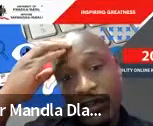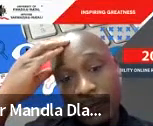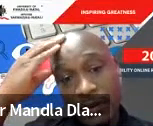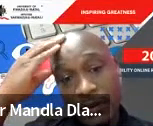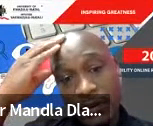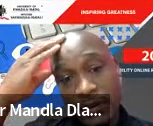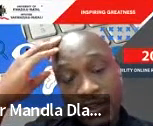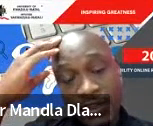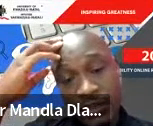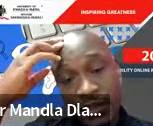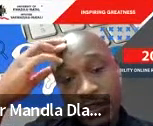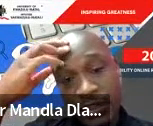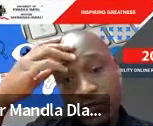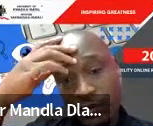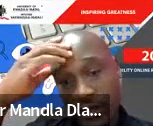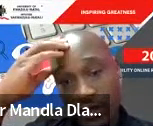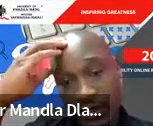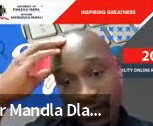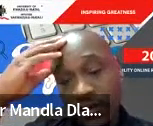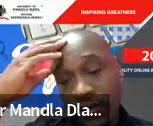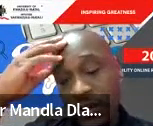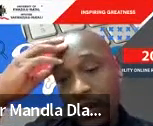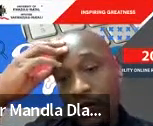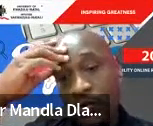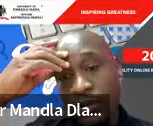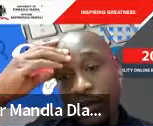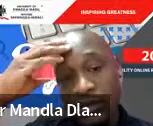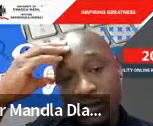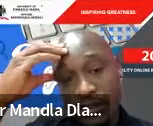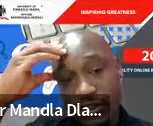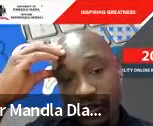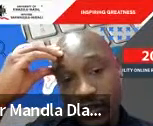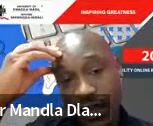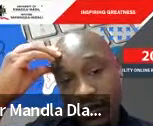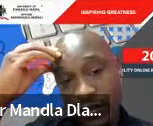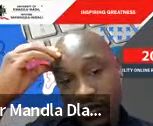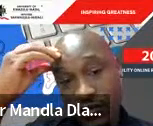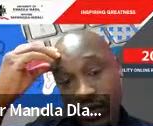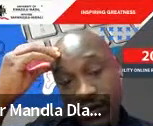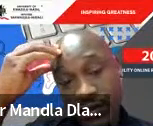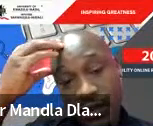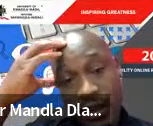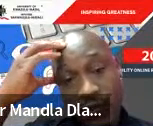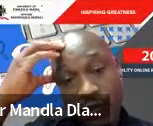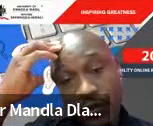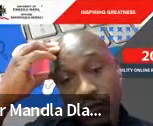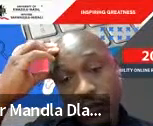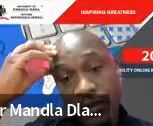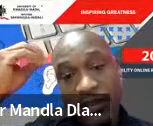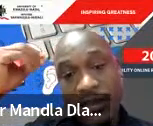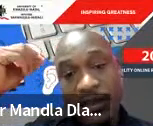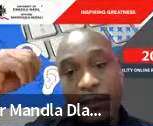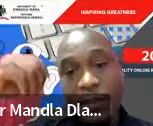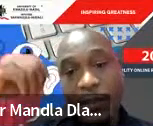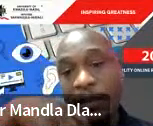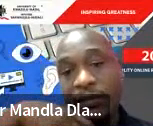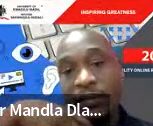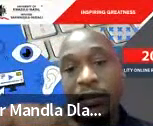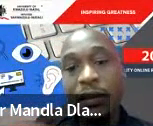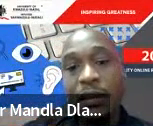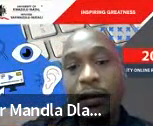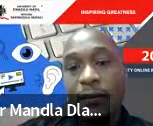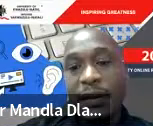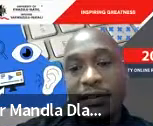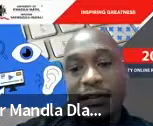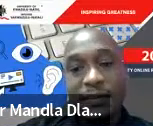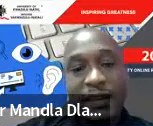Dr. Hoya's presentation touches on reasonably accommodating geoscience students with mobility